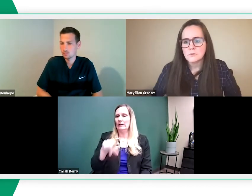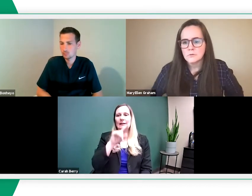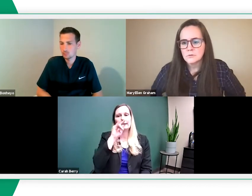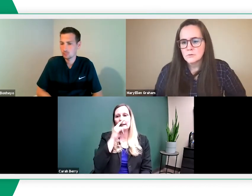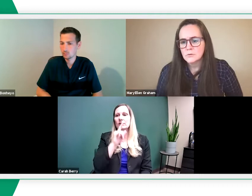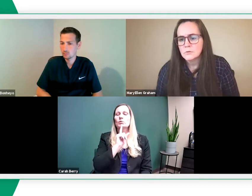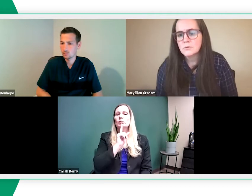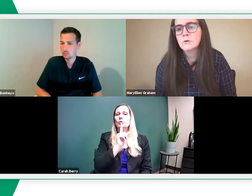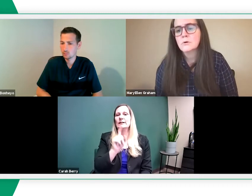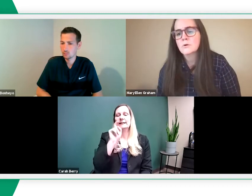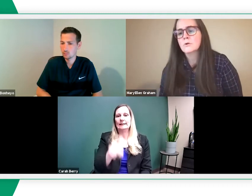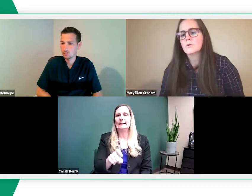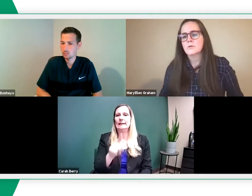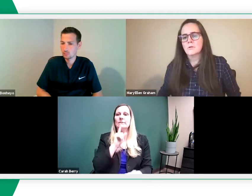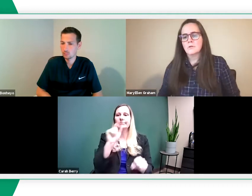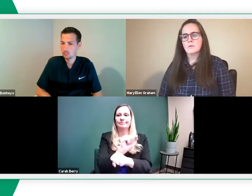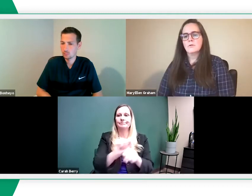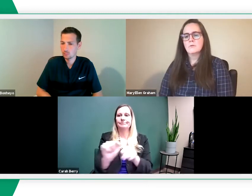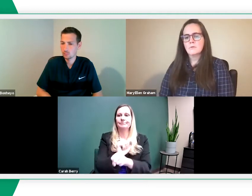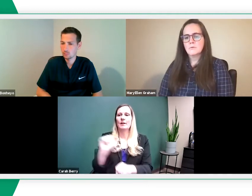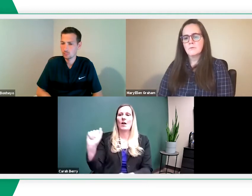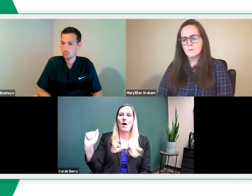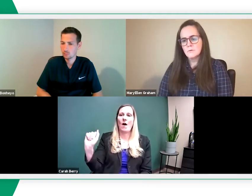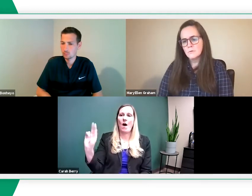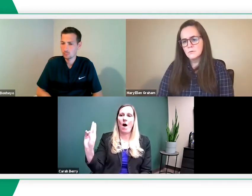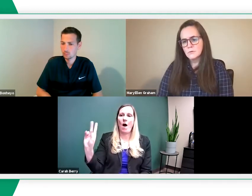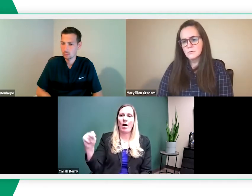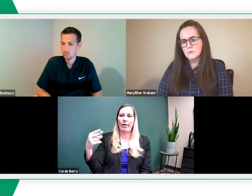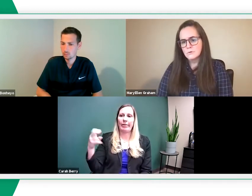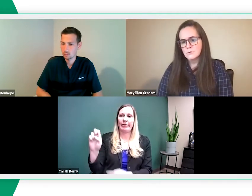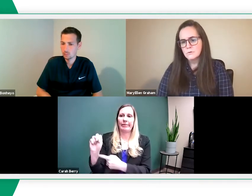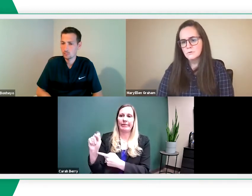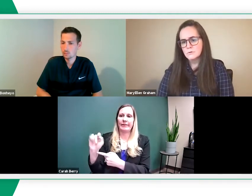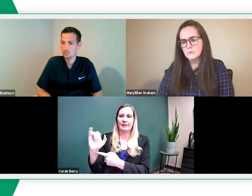This is Kara. I feel as though kids